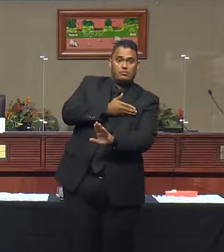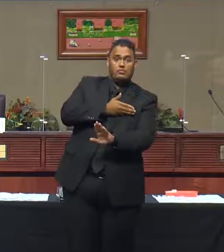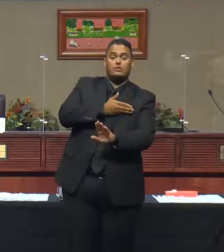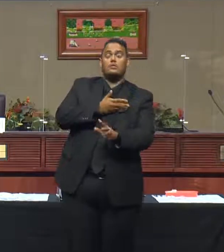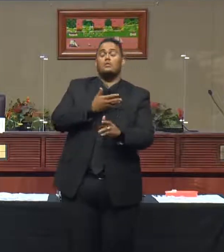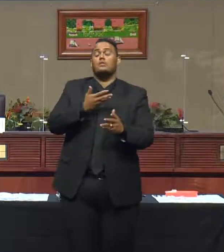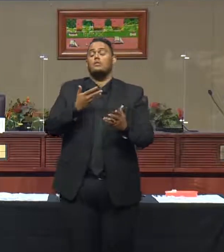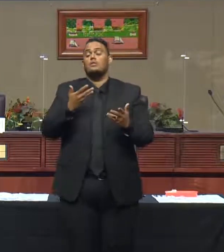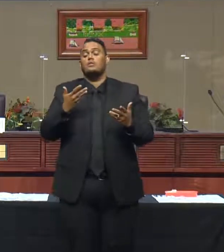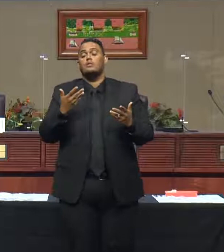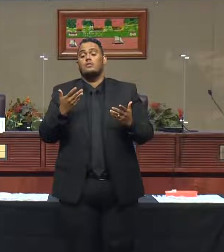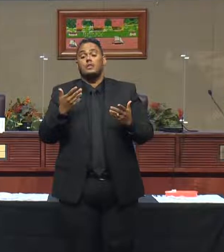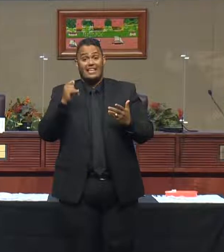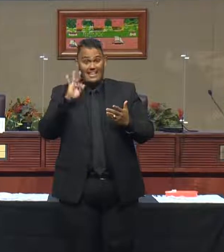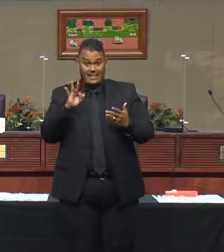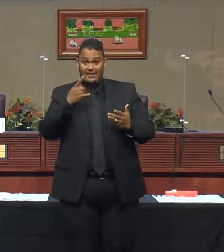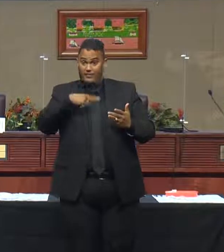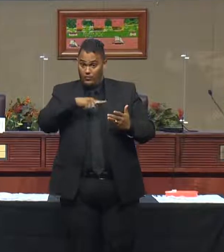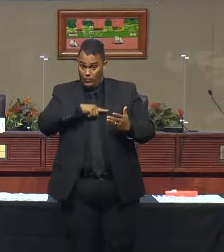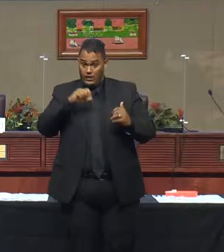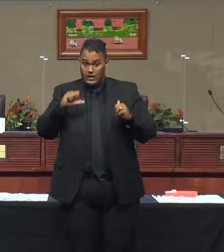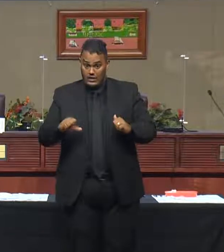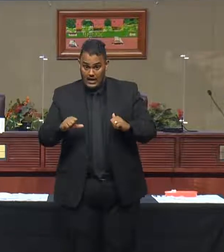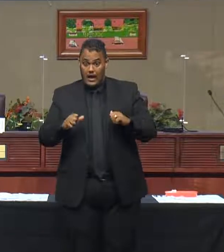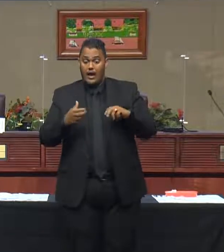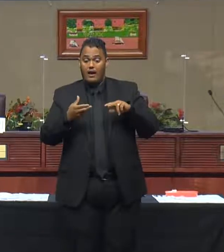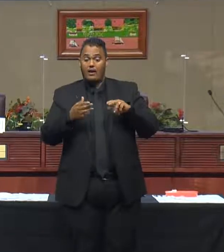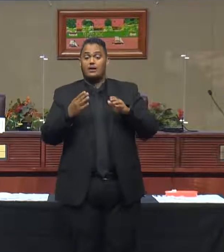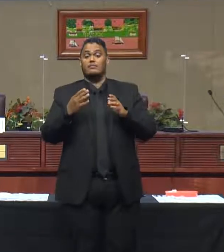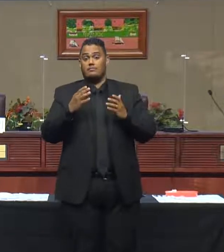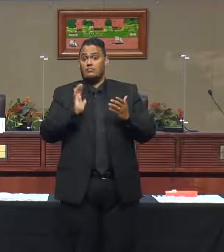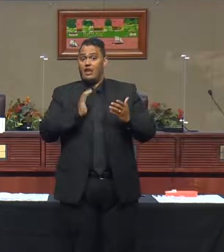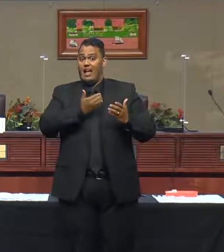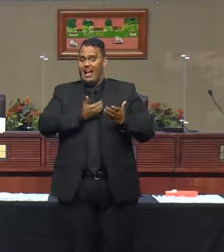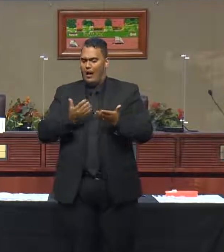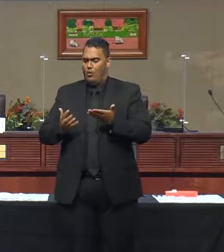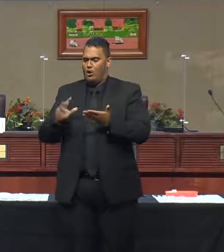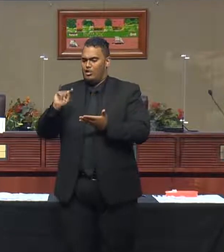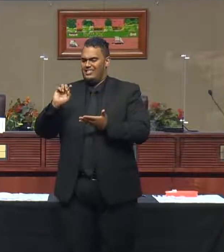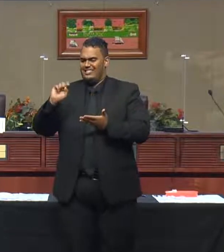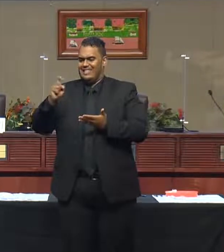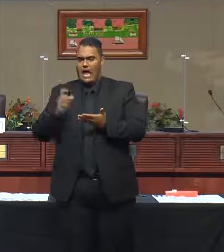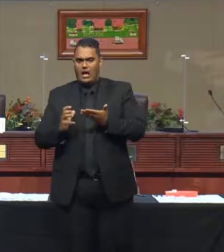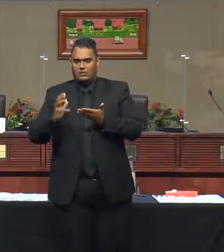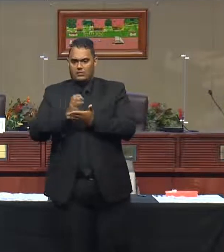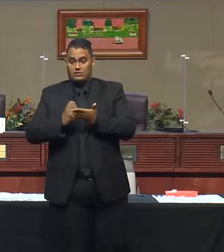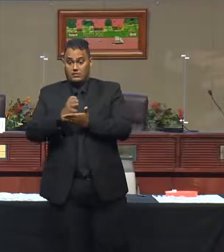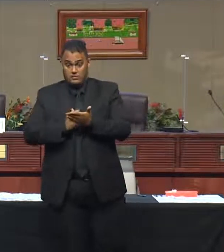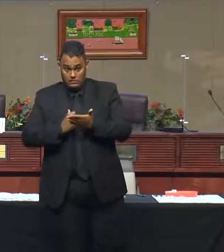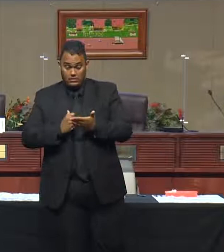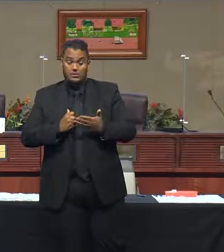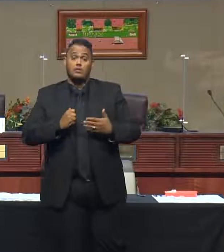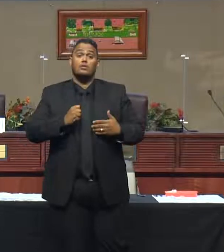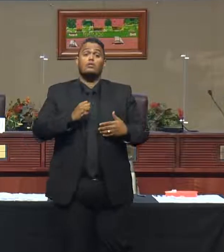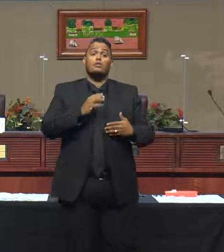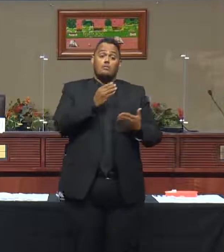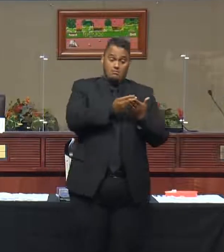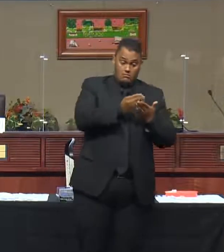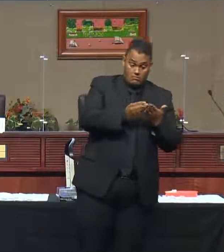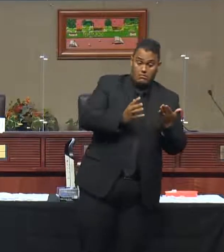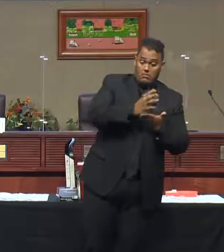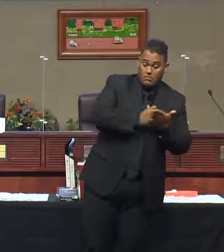far from, we can hopefully stop drawing down collections. And it depends also on some other things. It depends on the convention